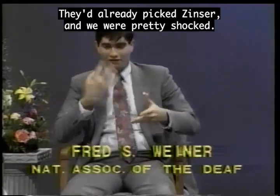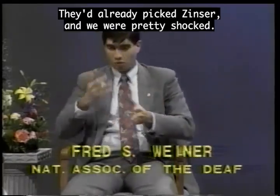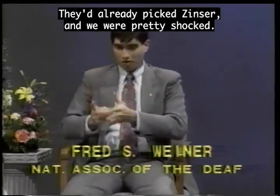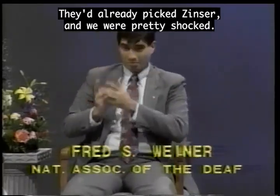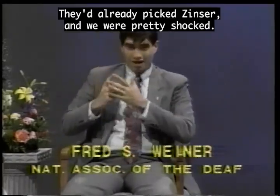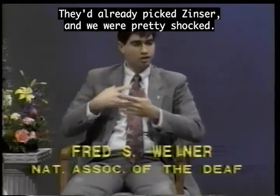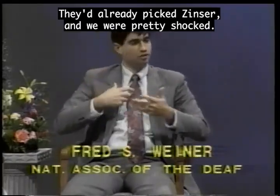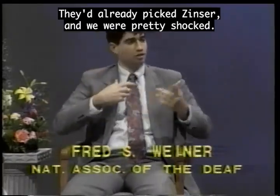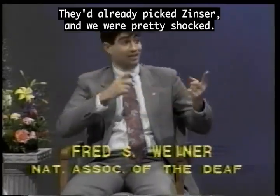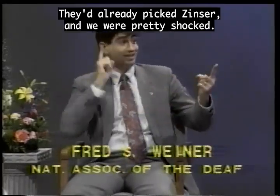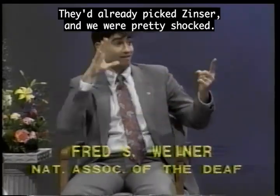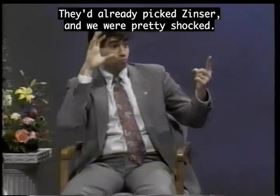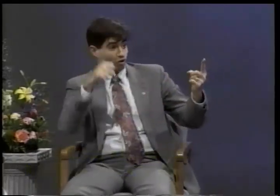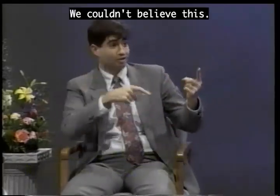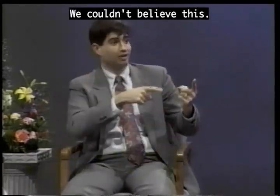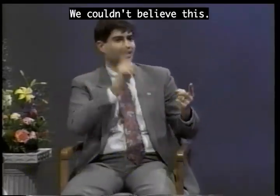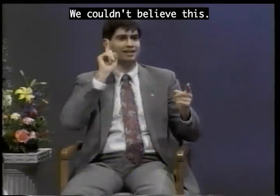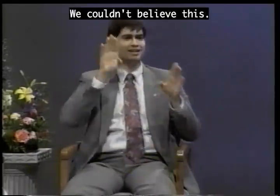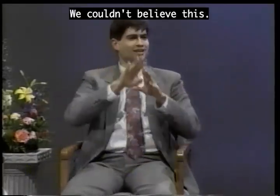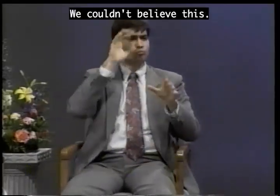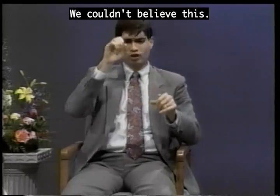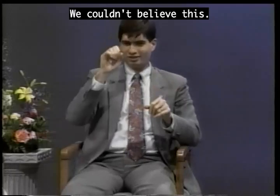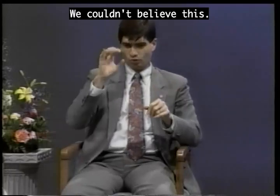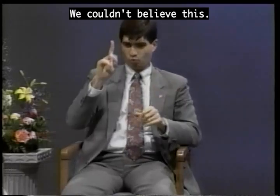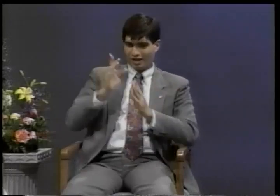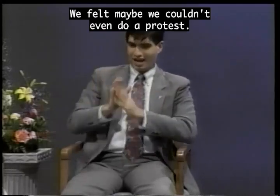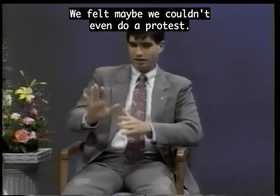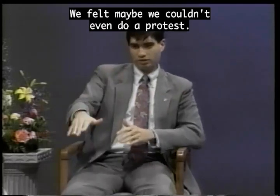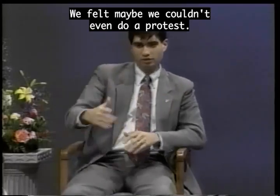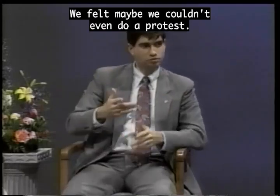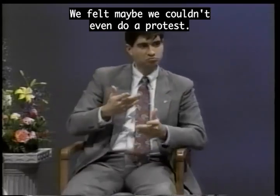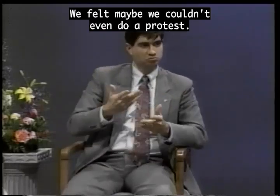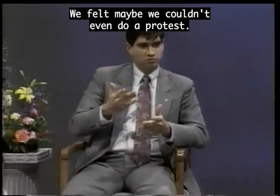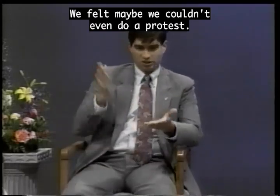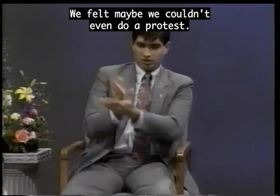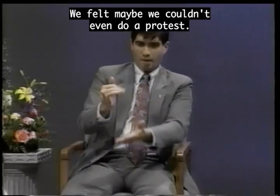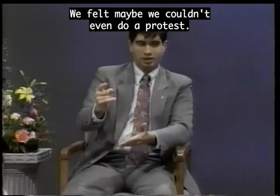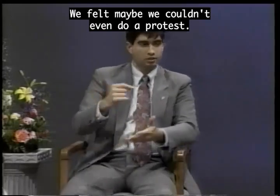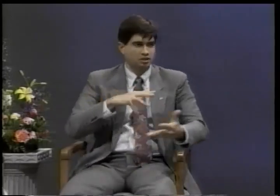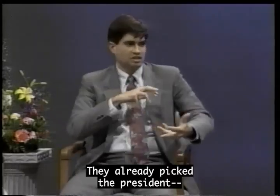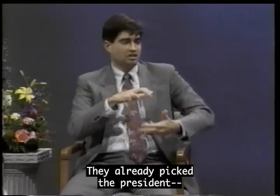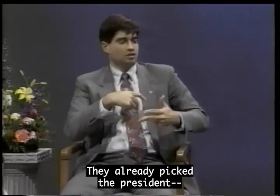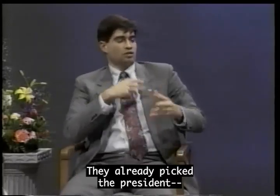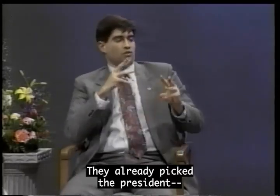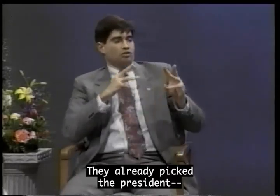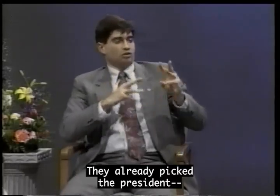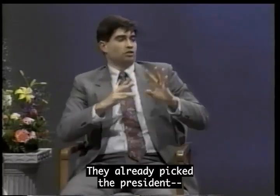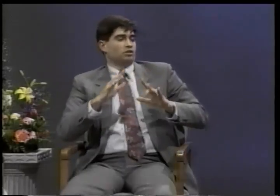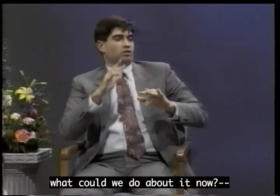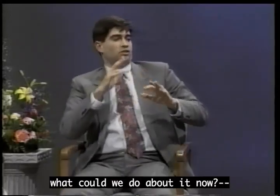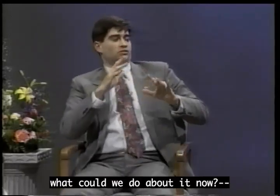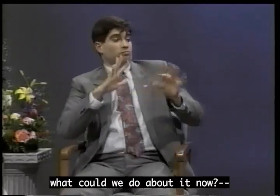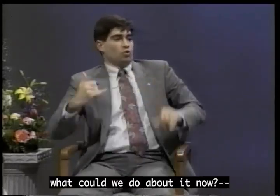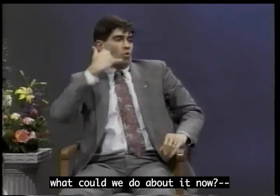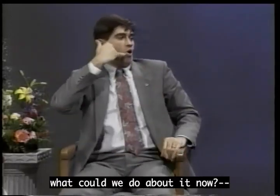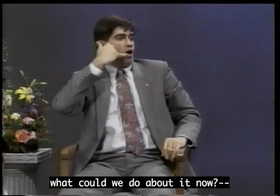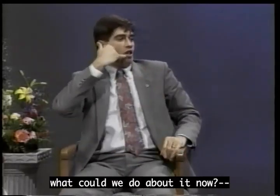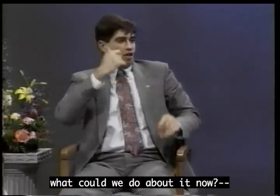We felt maybe we couldn't even do a protest. They already picked the president. What can we do about it now? And they told us to stop, you know. And we thought about this,